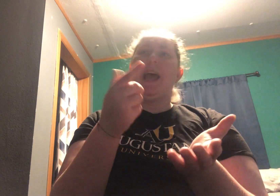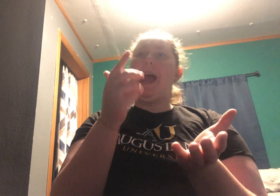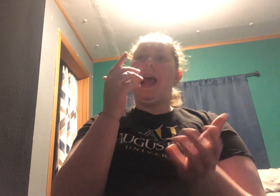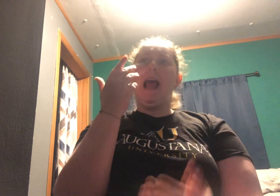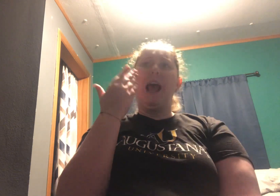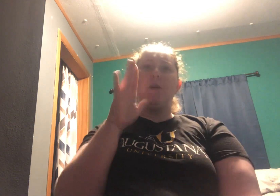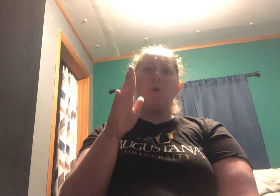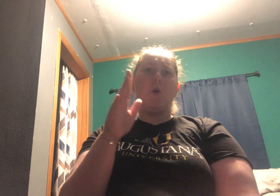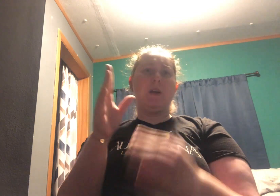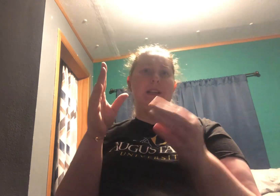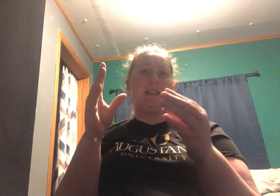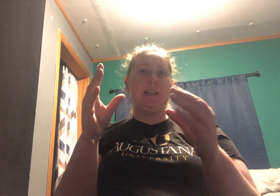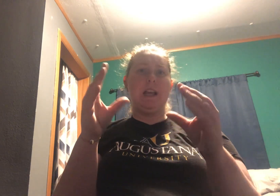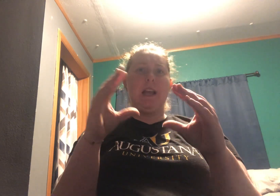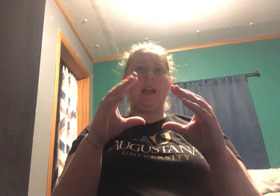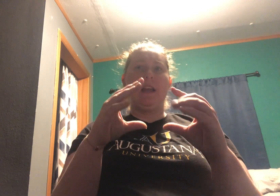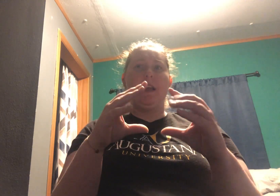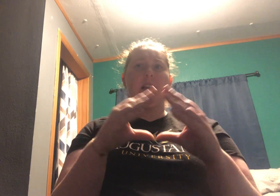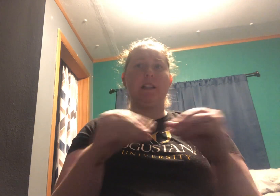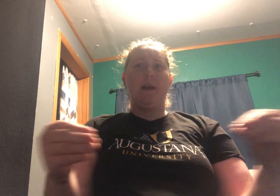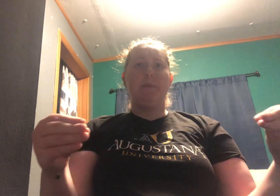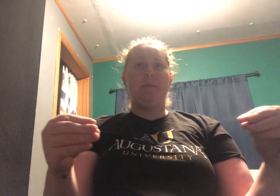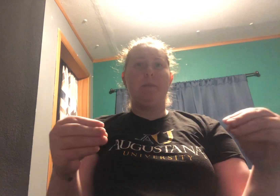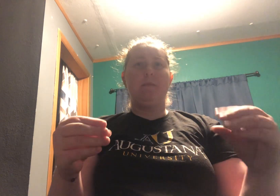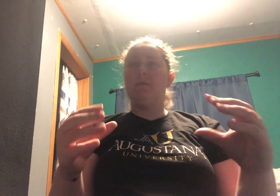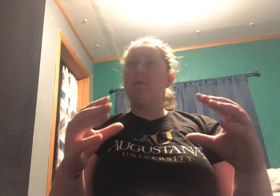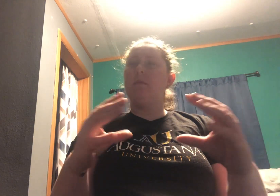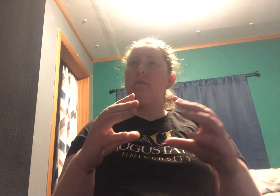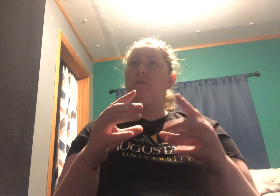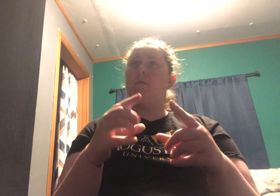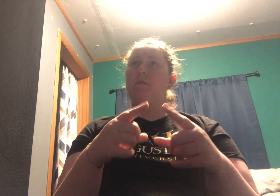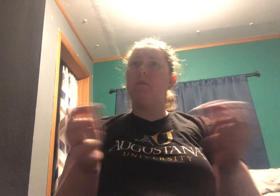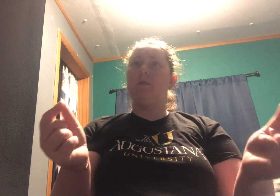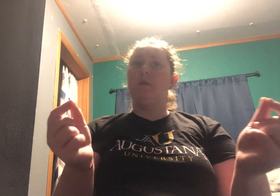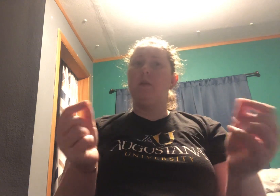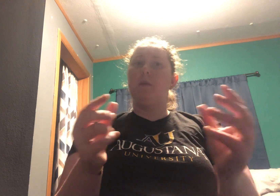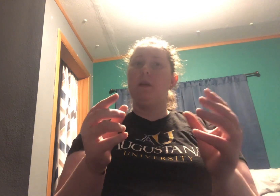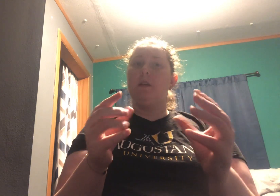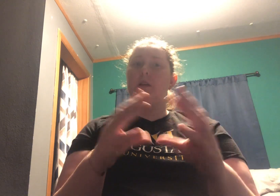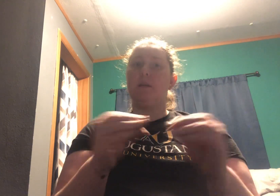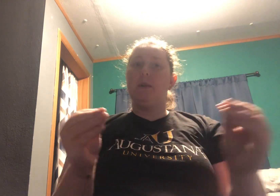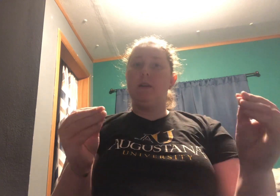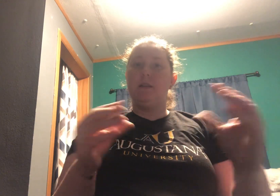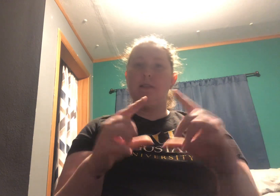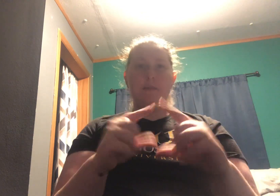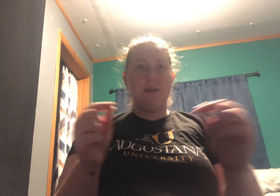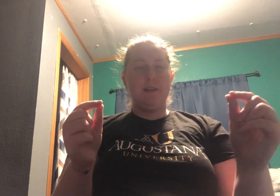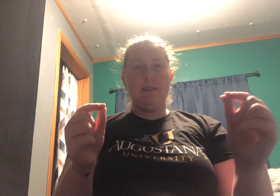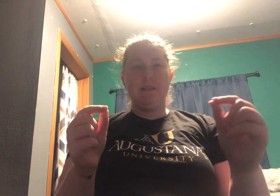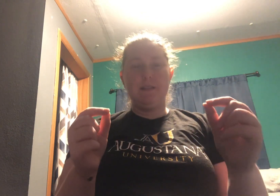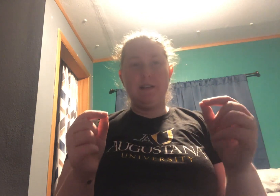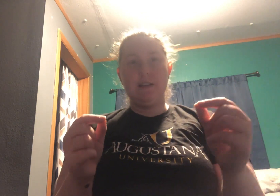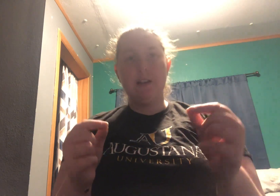U? That doesn't look English. Okay, when I look at that, that looks like Japanese or Chinese or something. And then look at this,